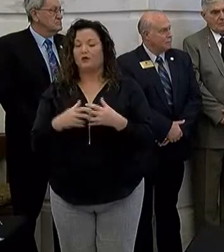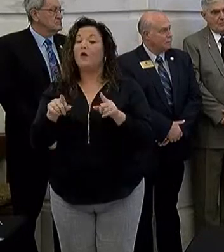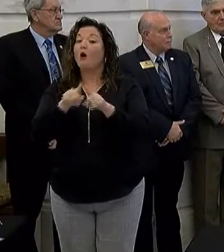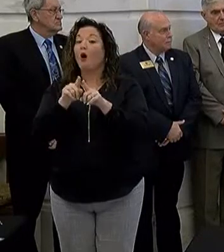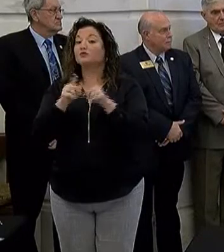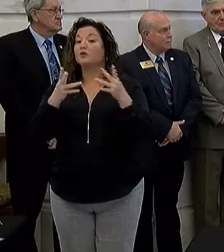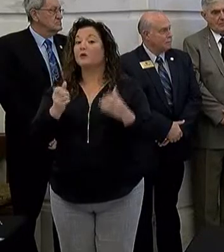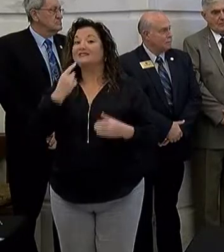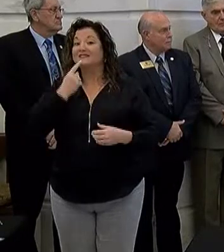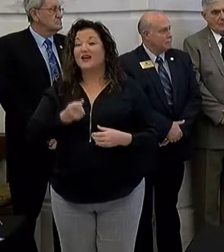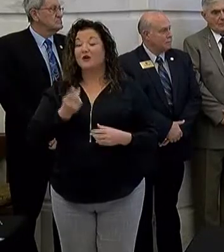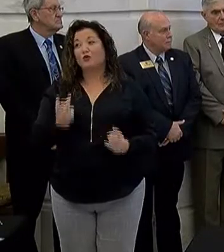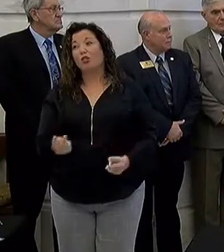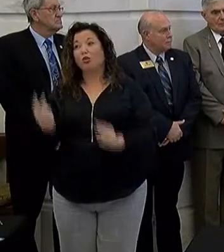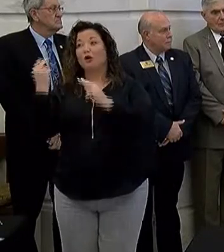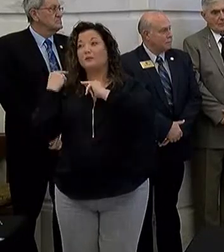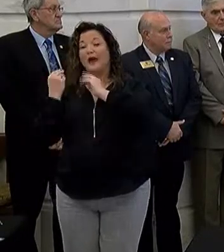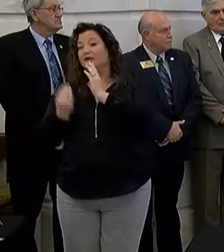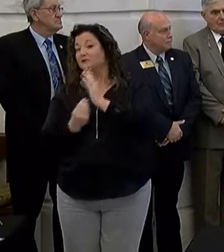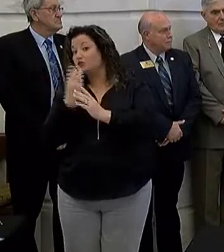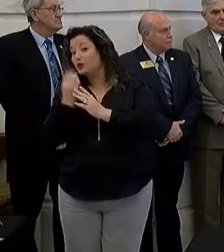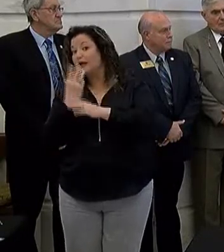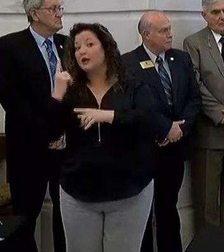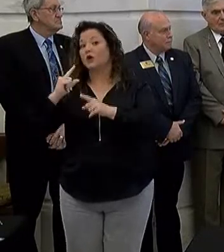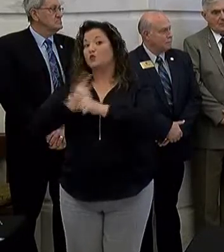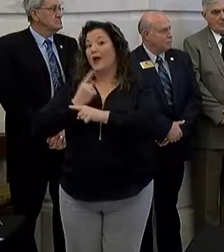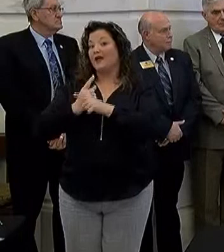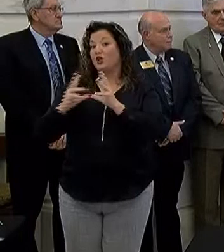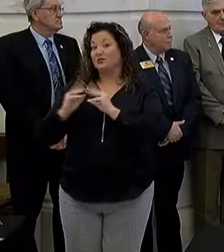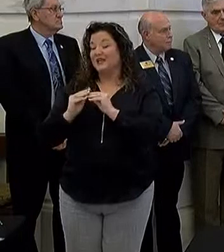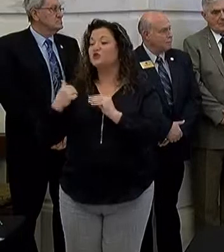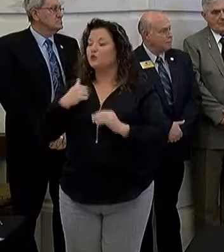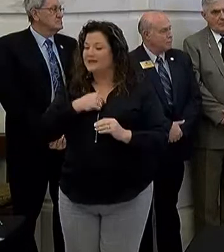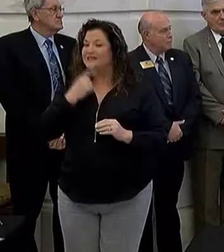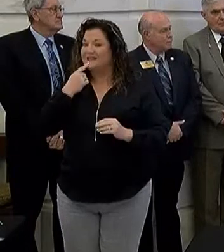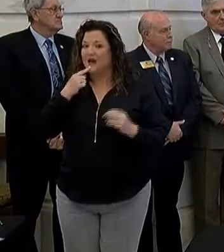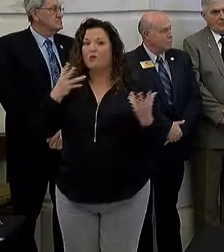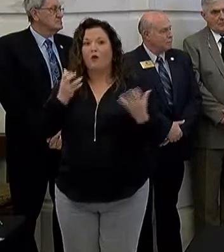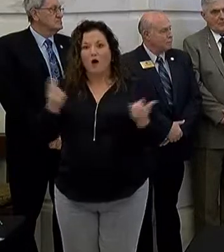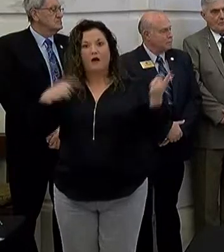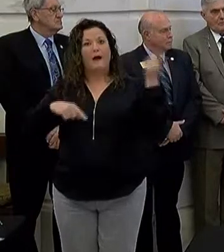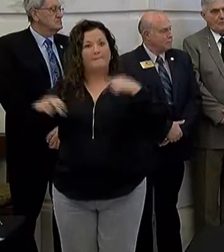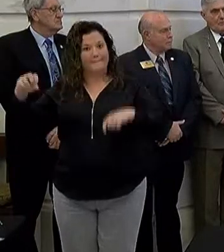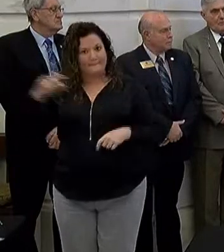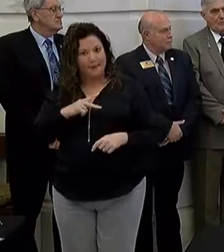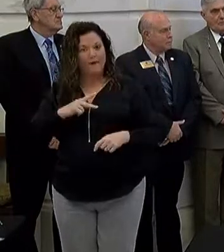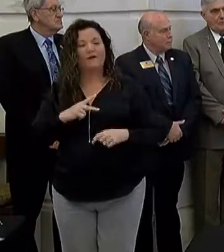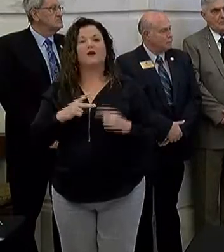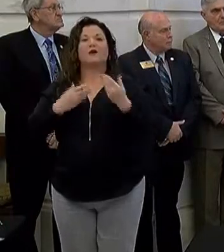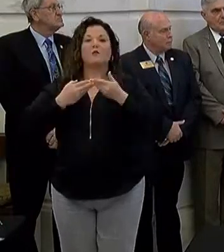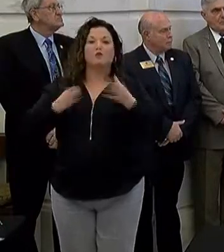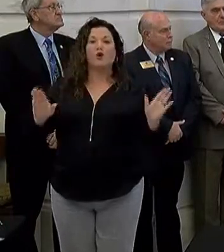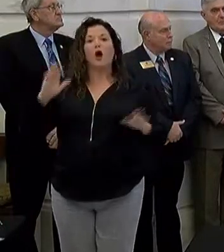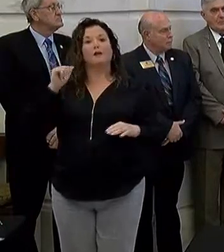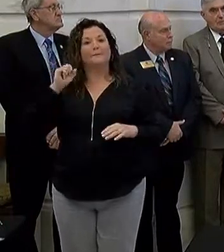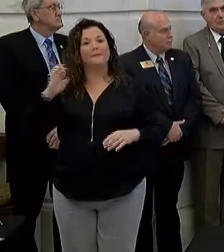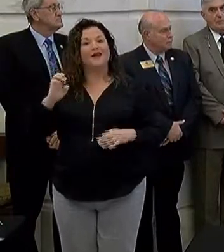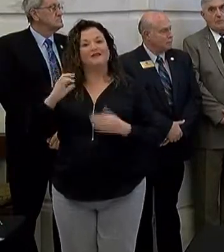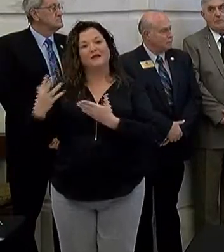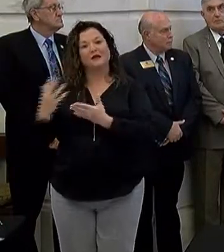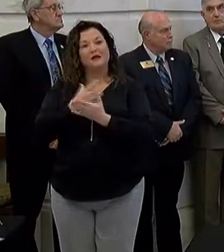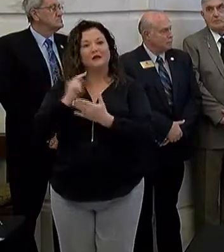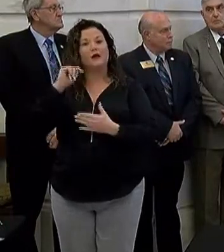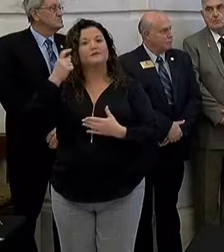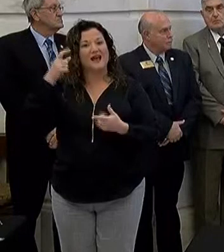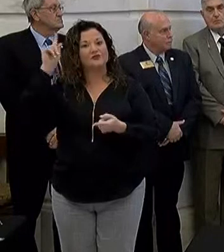is, you look back to the spring and in the regular session, we said we wanted to come back and we wanted to do broad-based income tax reduction,